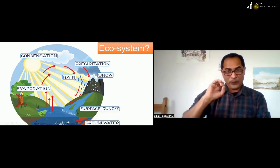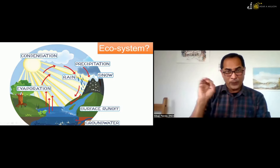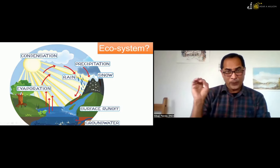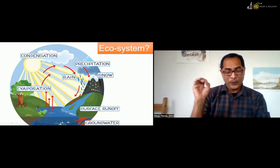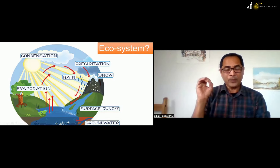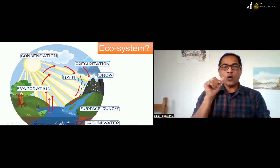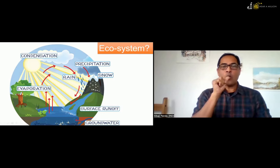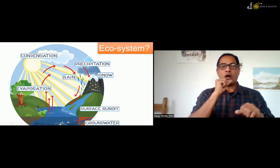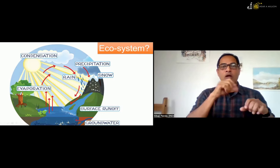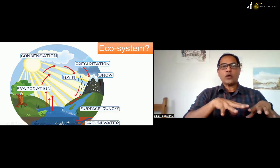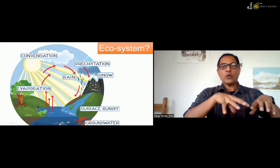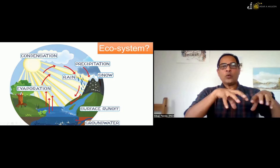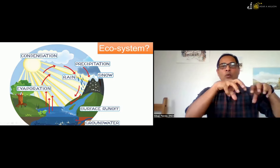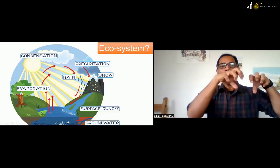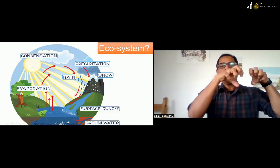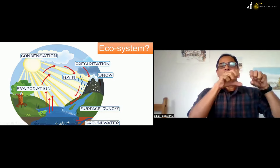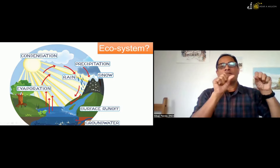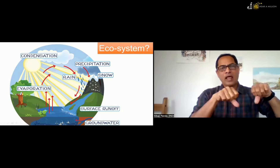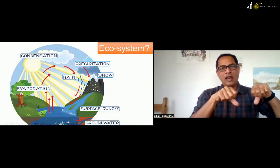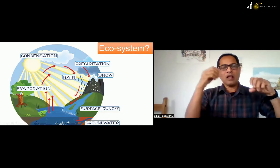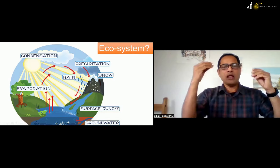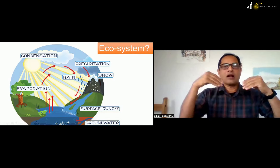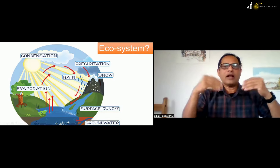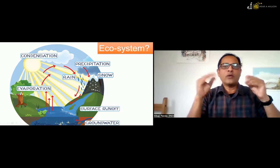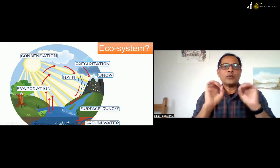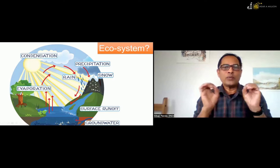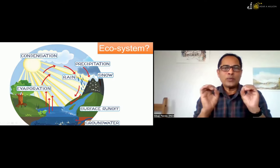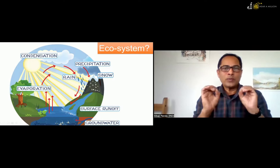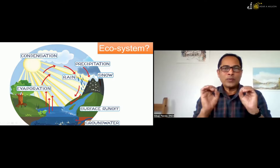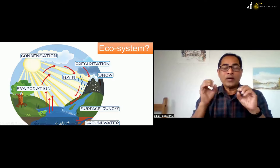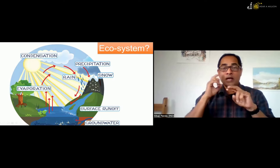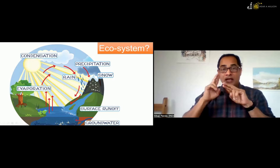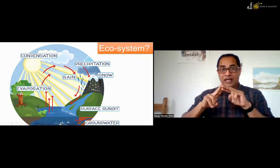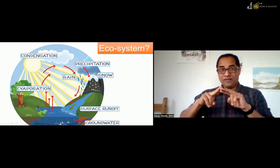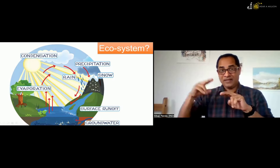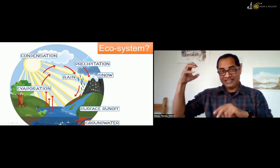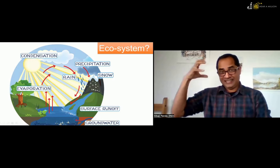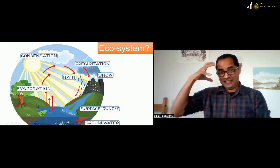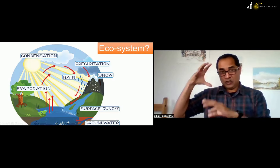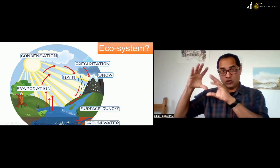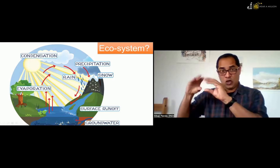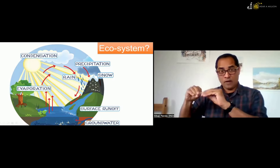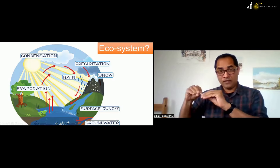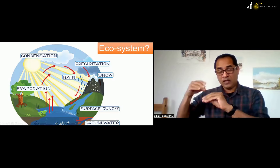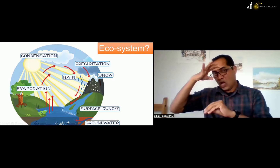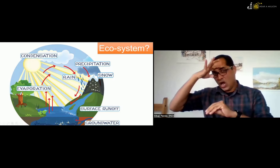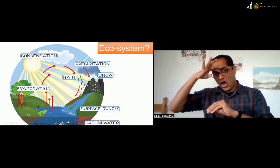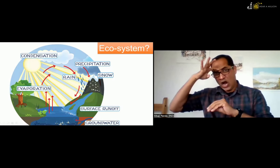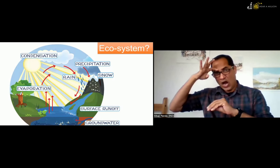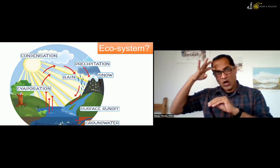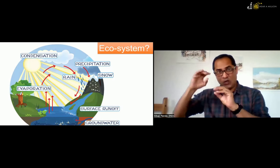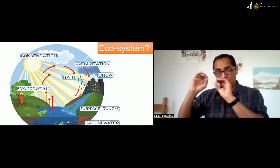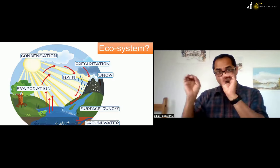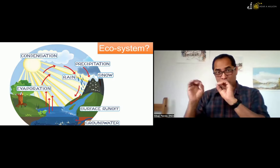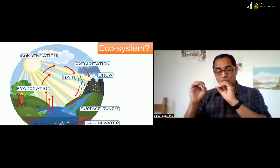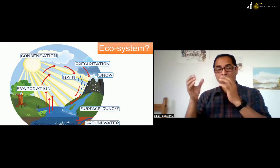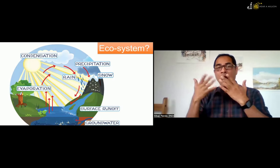then it condenses in form of rain and we get the water. So if there is no sun, there's no evaporation, there's no rain.